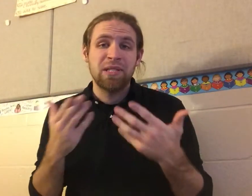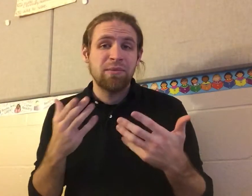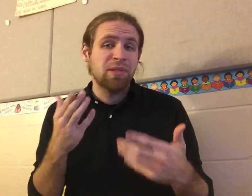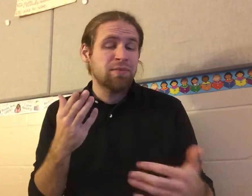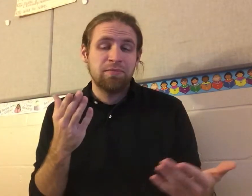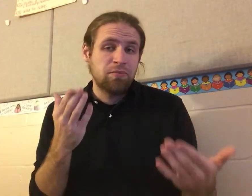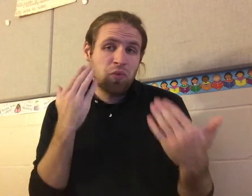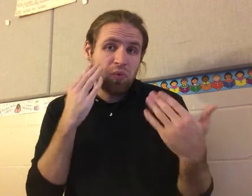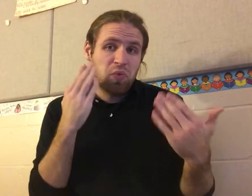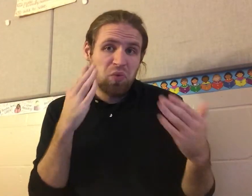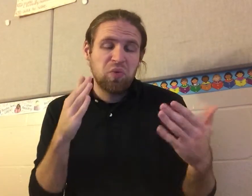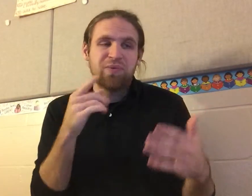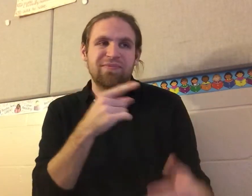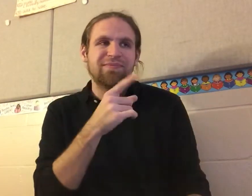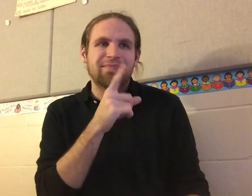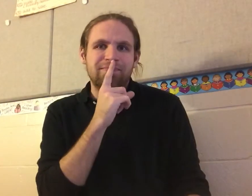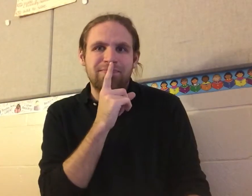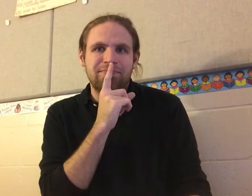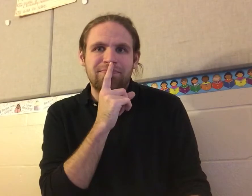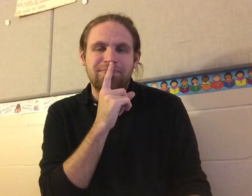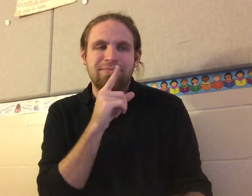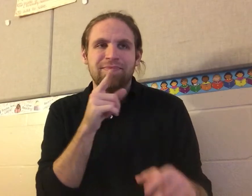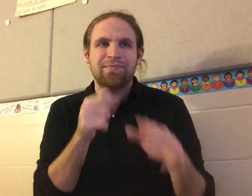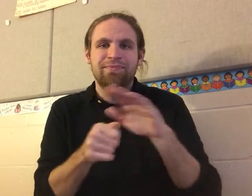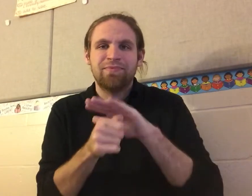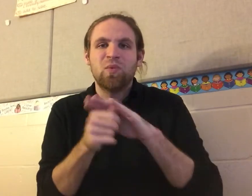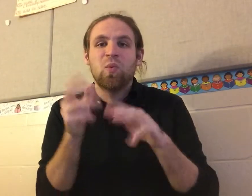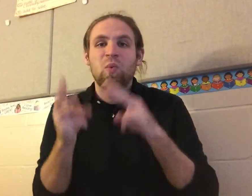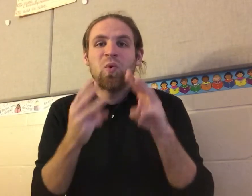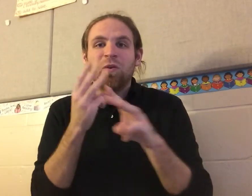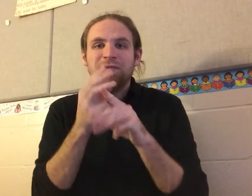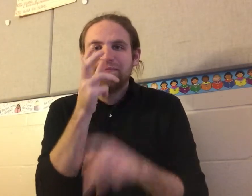the often silent, hidden world of insects all around you.